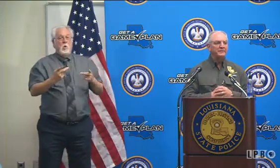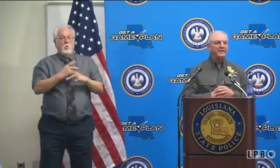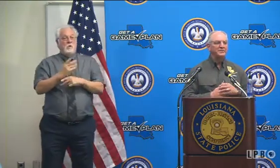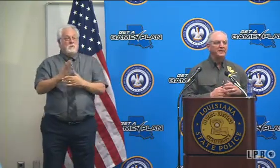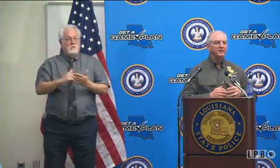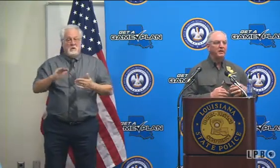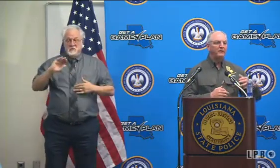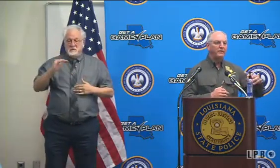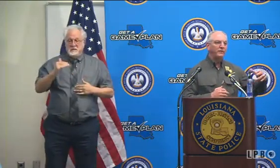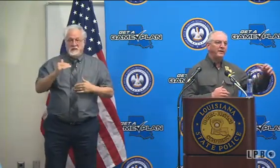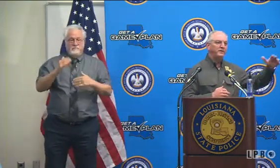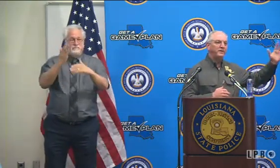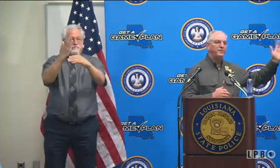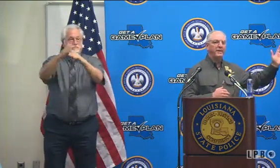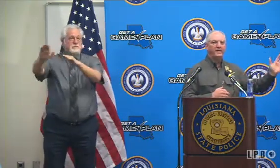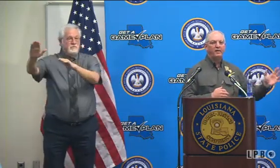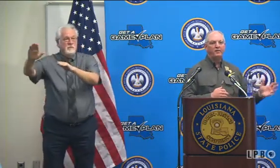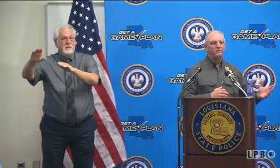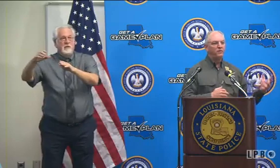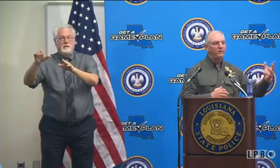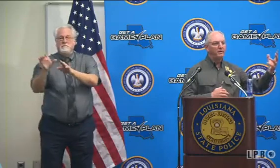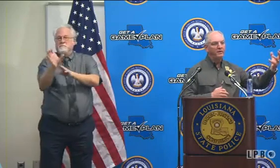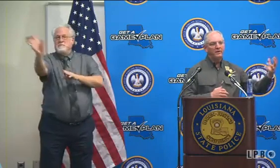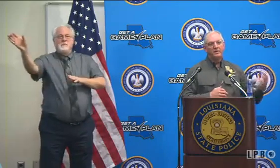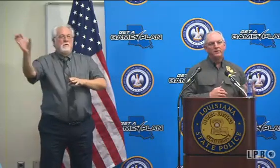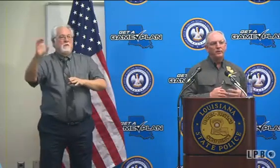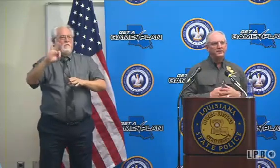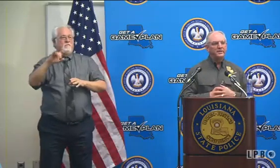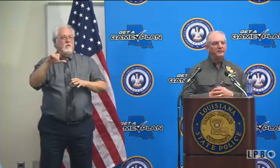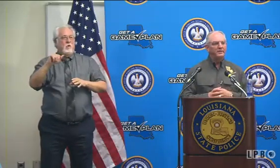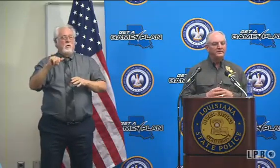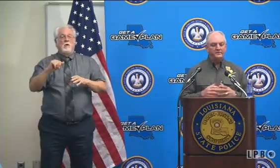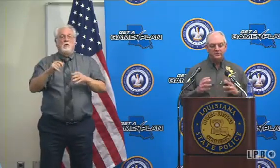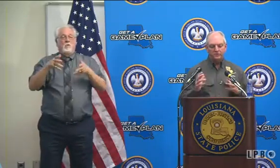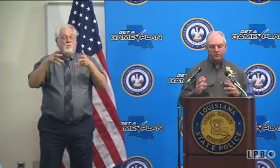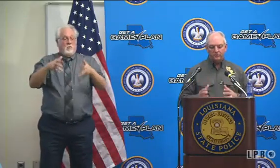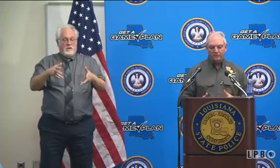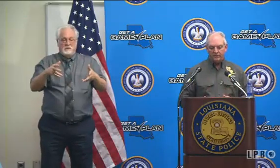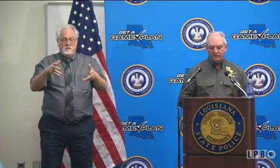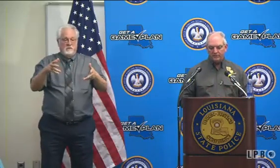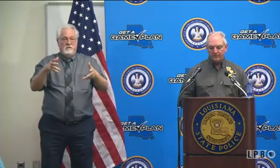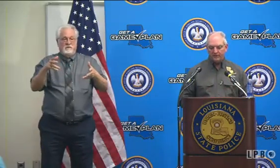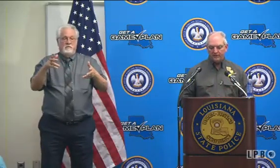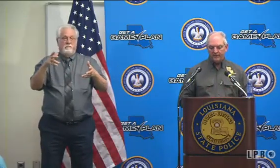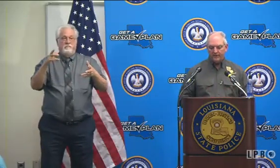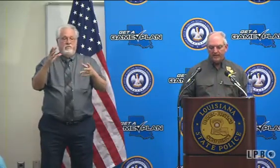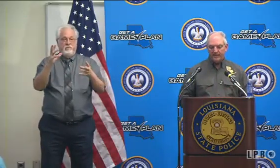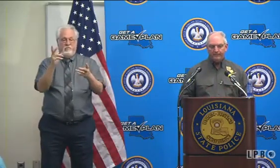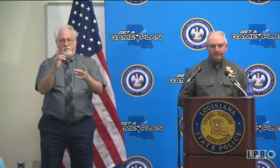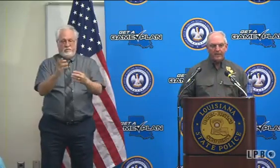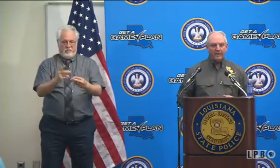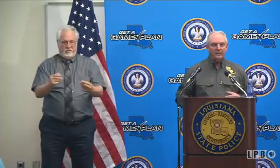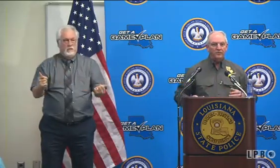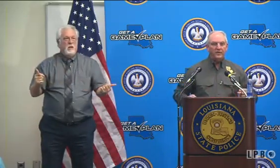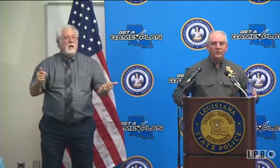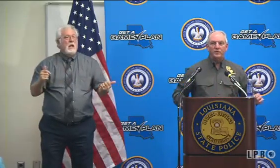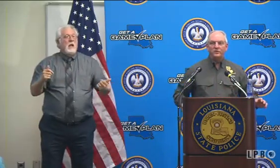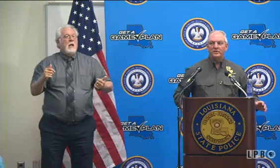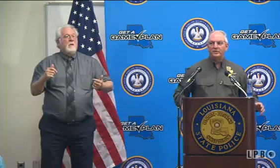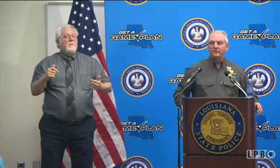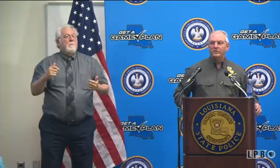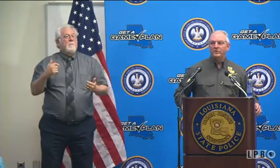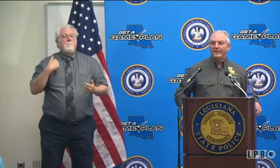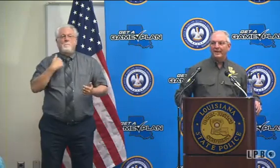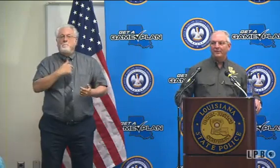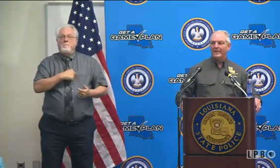of it seemed to get severed off and went into the panhandle of Florida. The rest of it just sort of disappeared. I don't think we